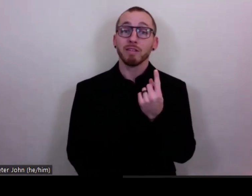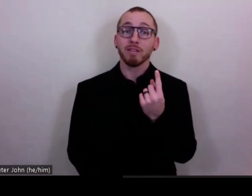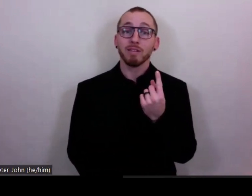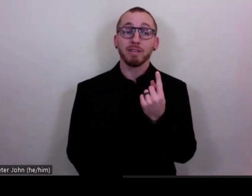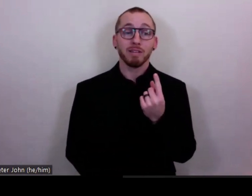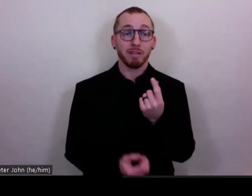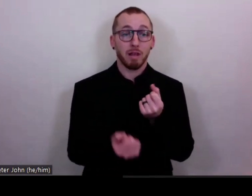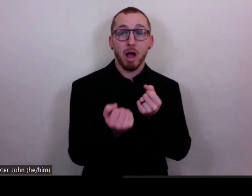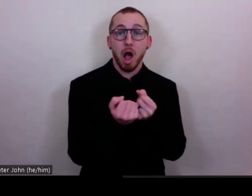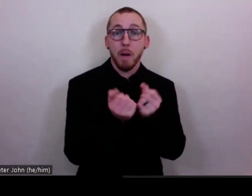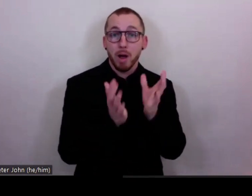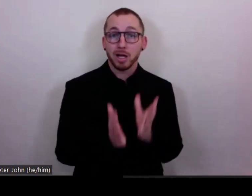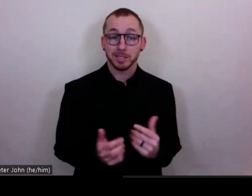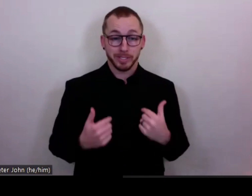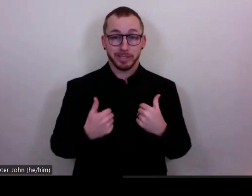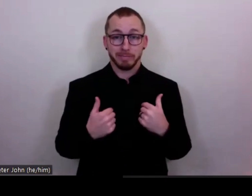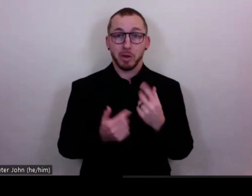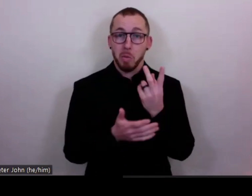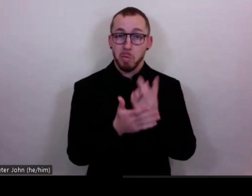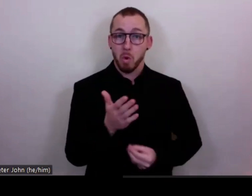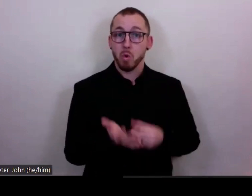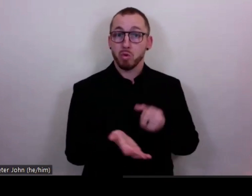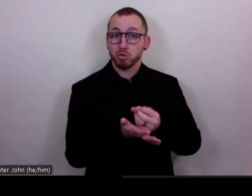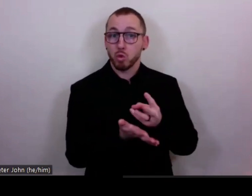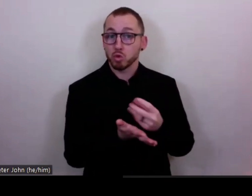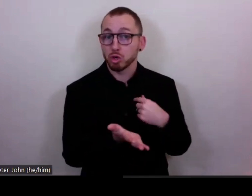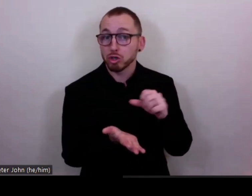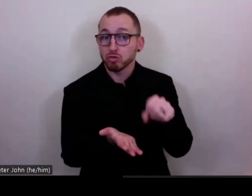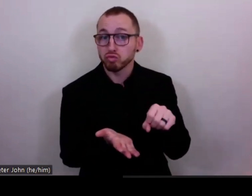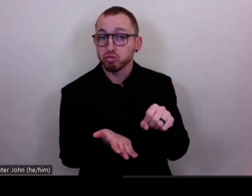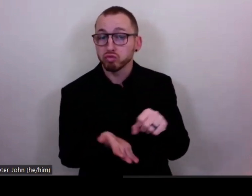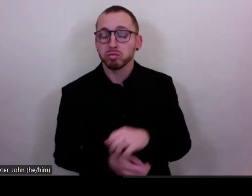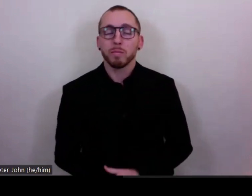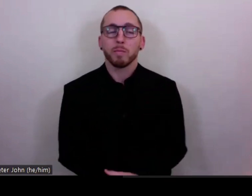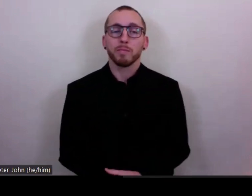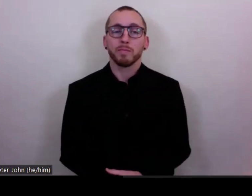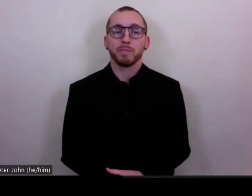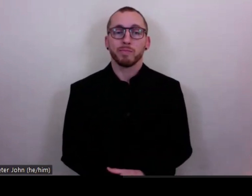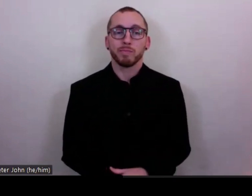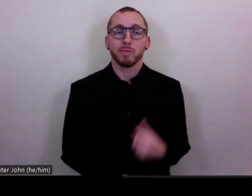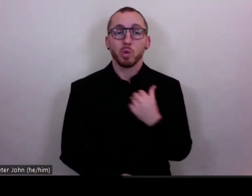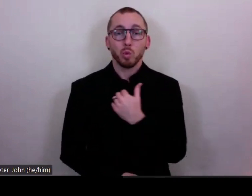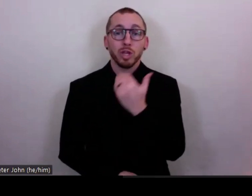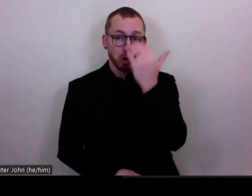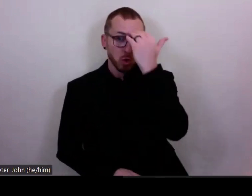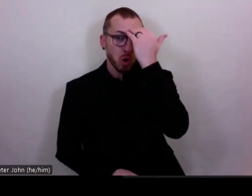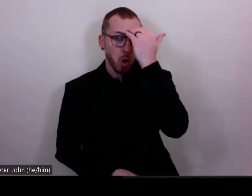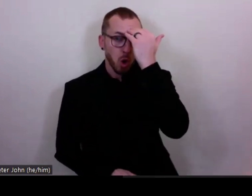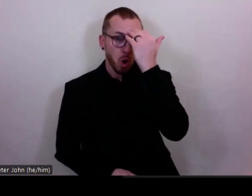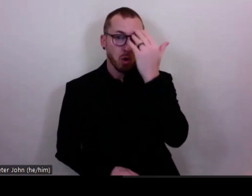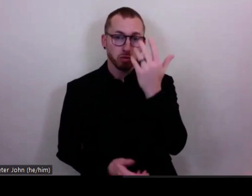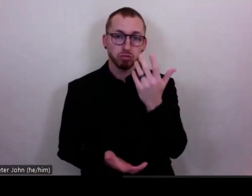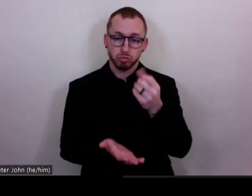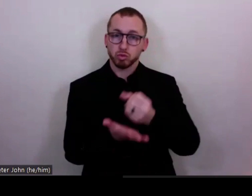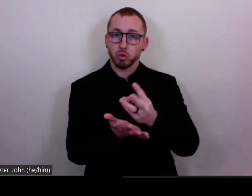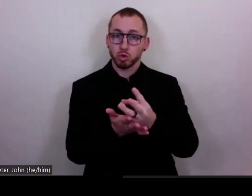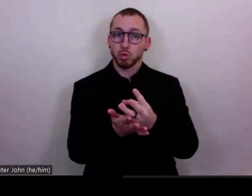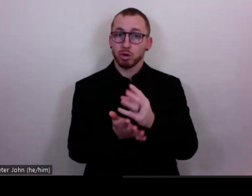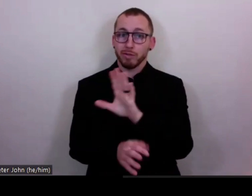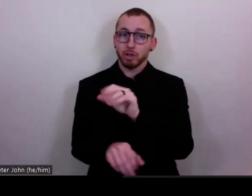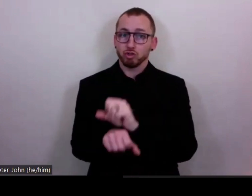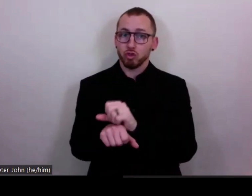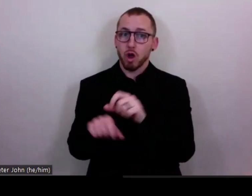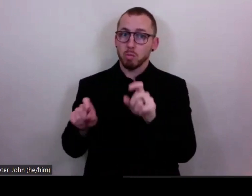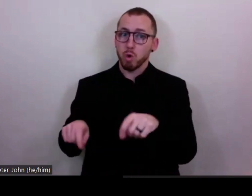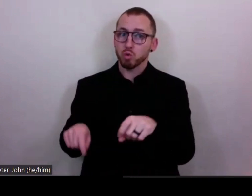and myself are both social workers, and we know what the job of the social worker in the nursing home is supposed to